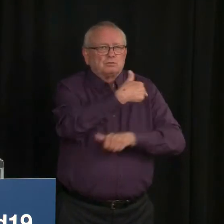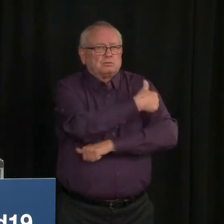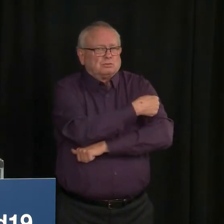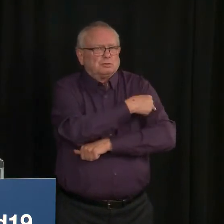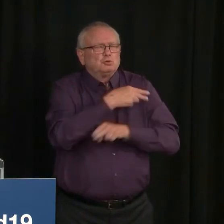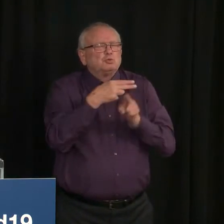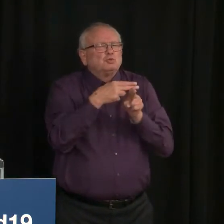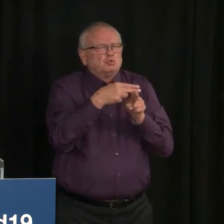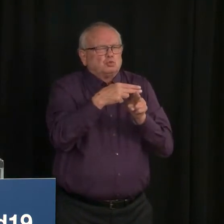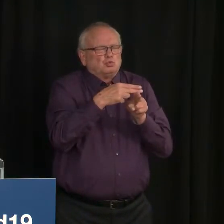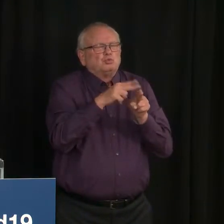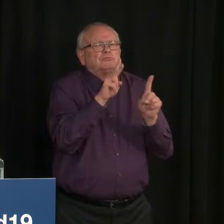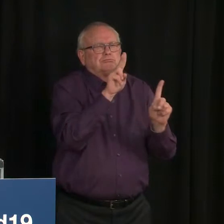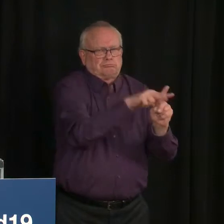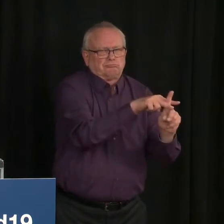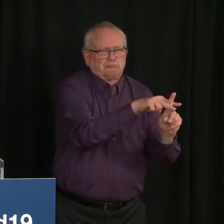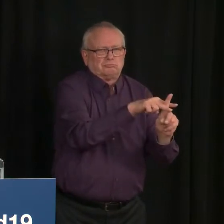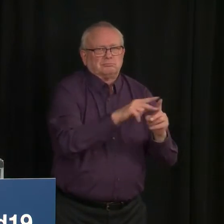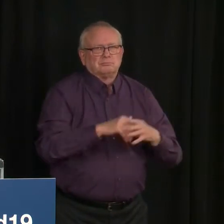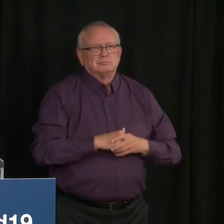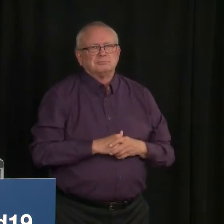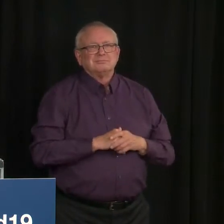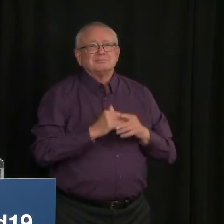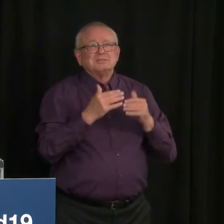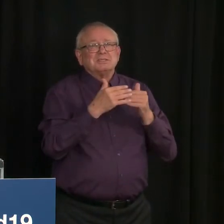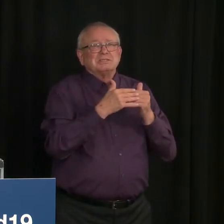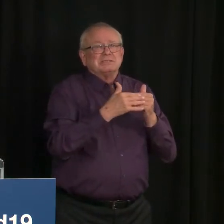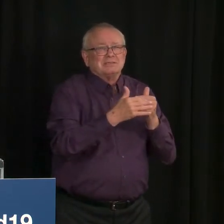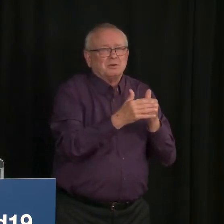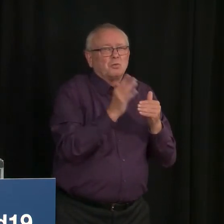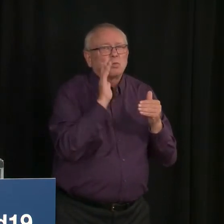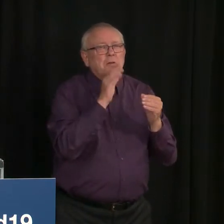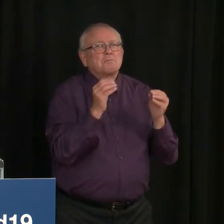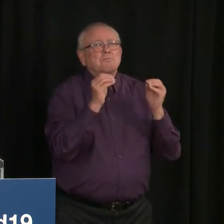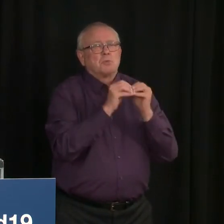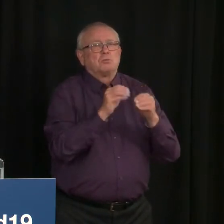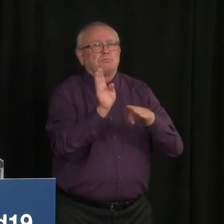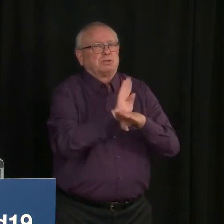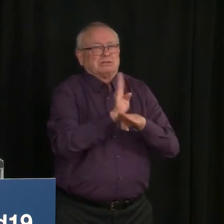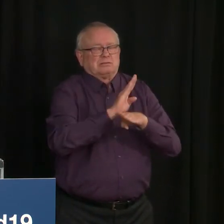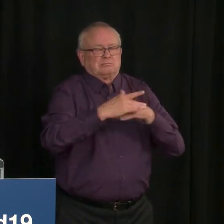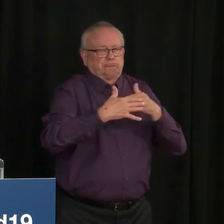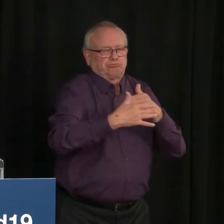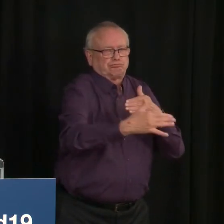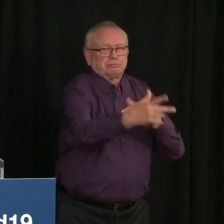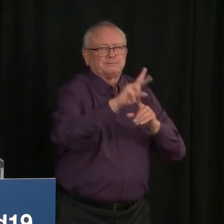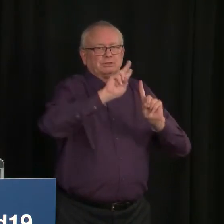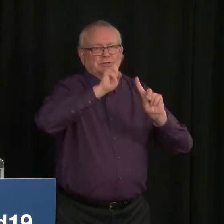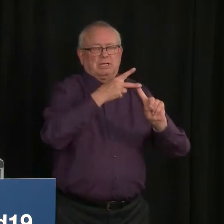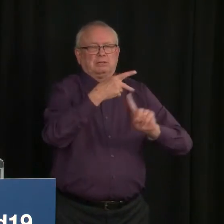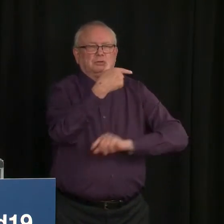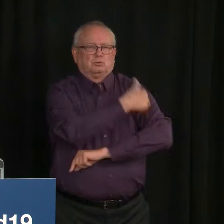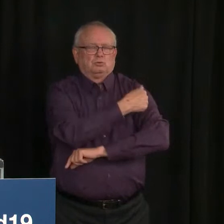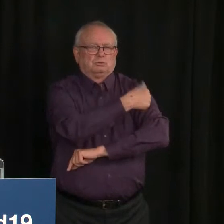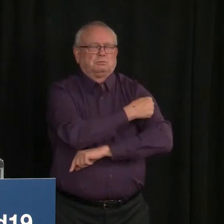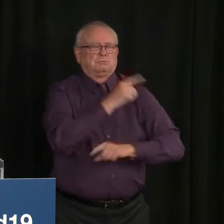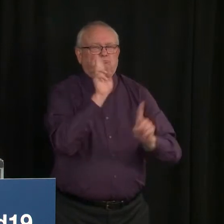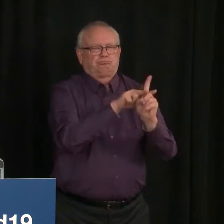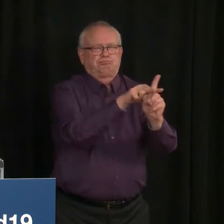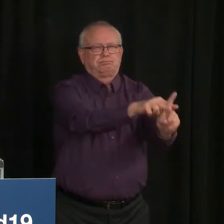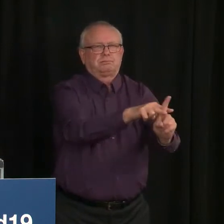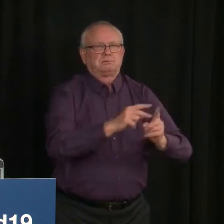we consider the timing of that options for possibly accelerating second dose appointments. Kevin, is there a follow-up